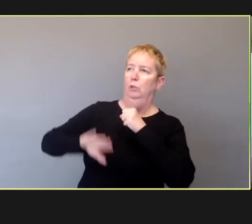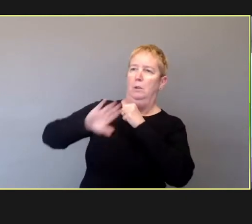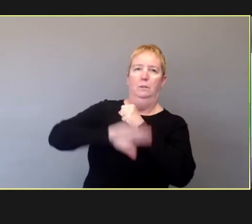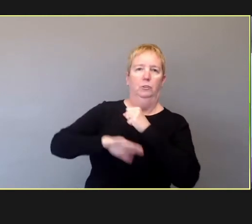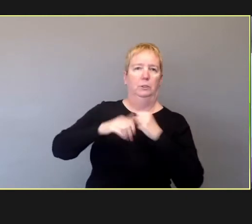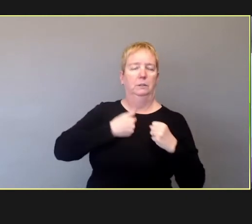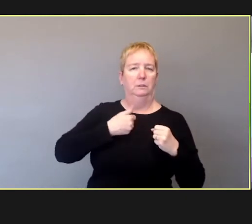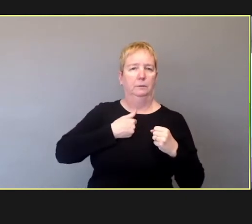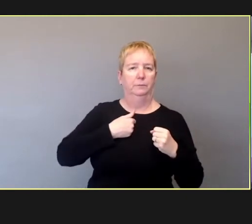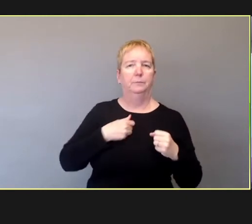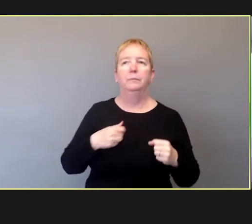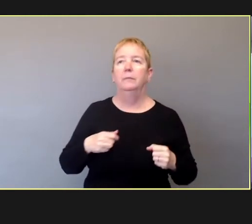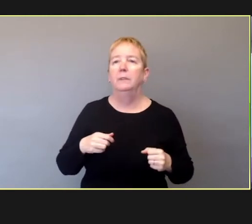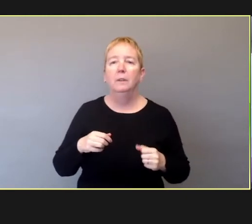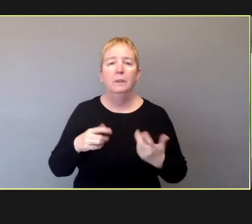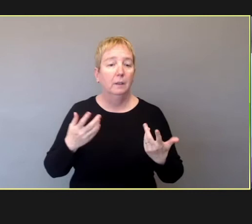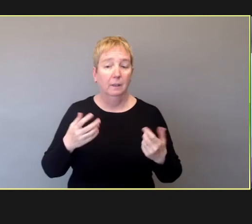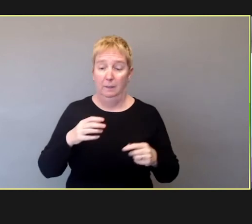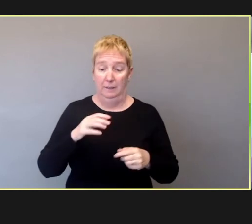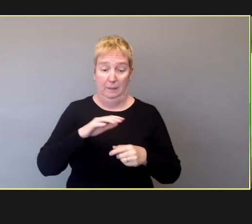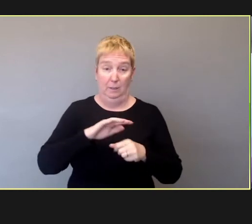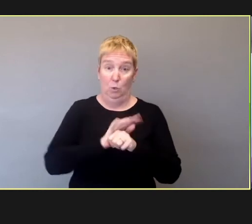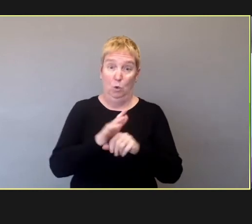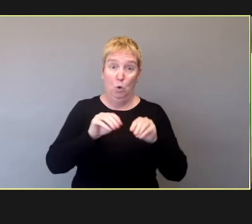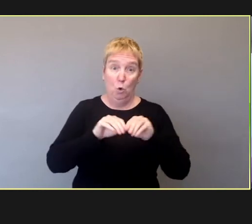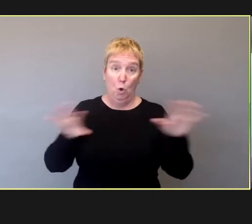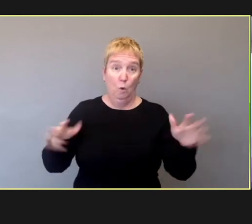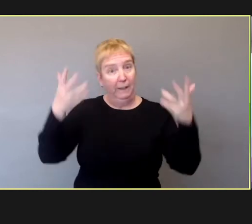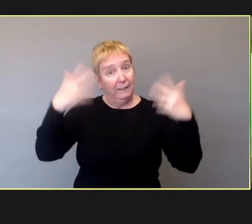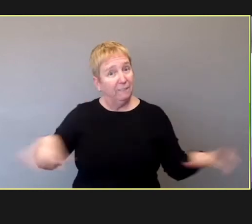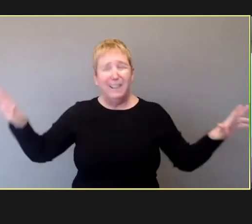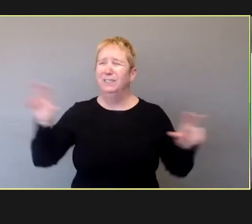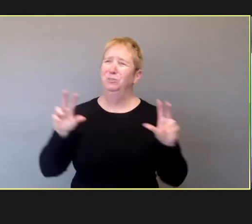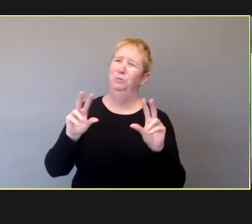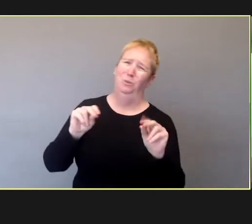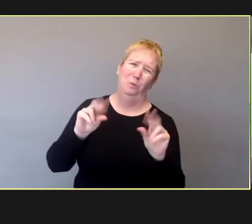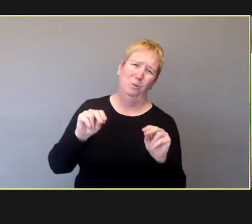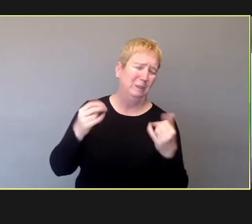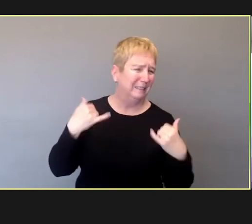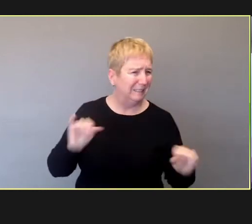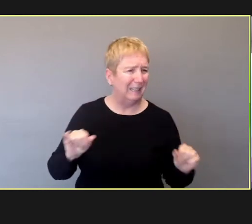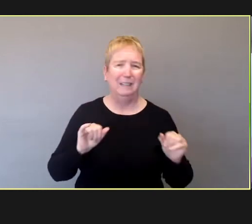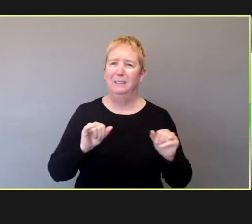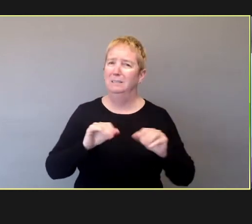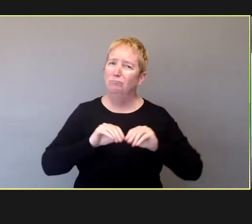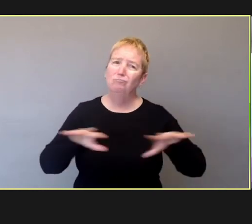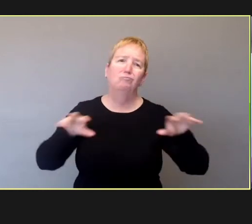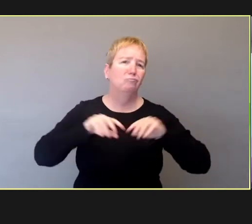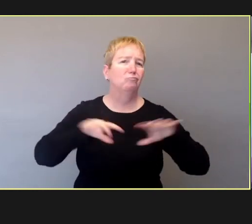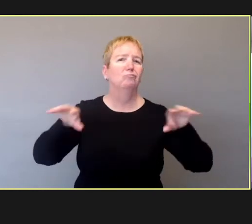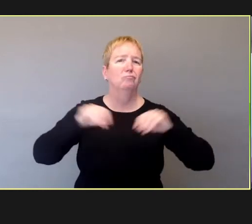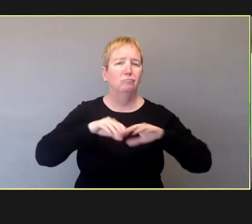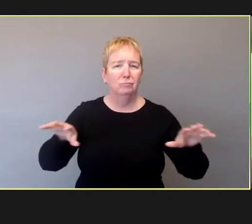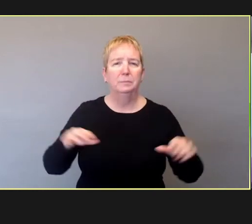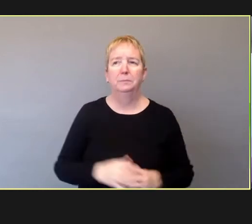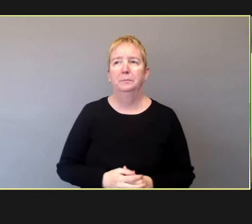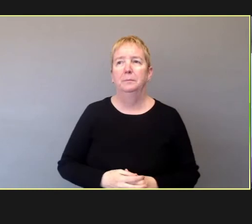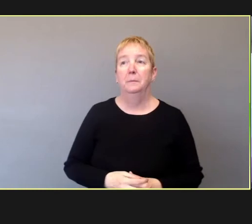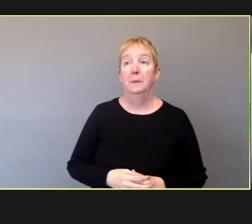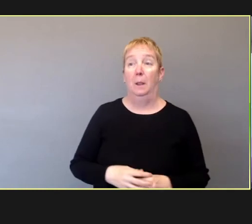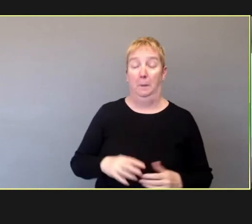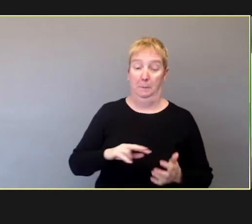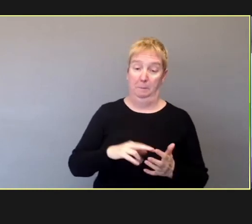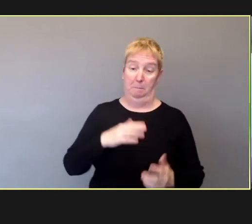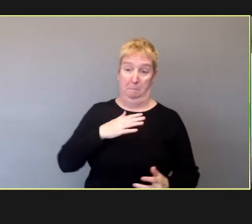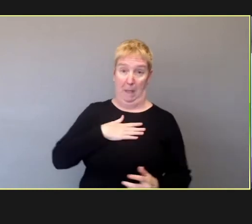case count is still high. And so, but I think your question is really about mandates. And in my view, and in the view